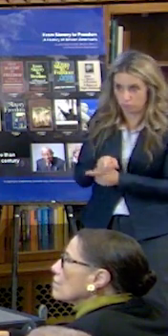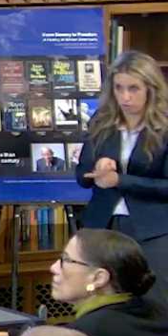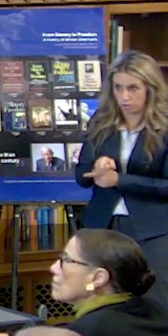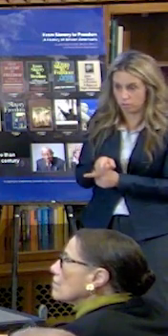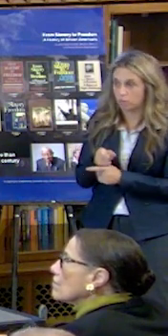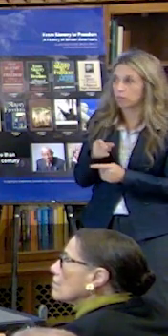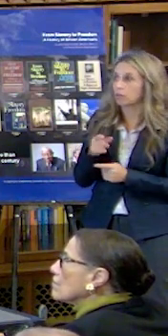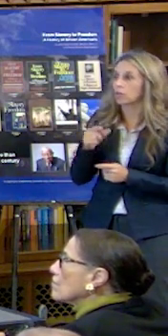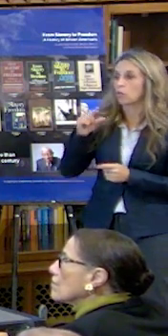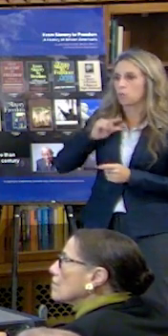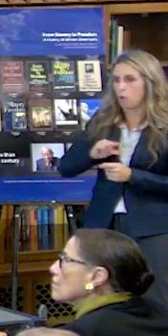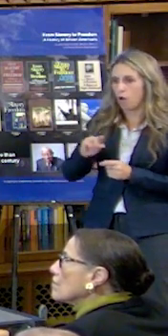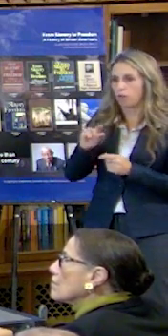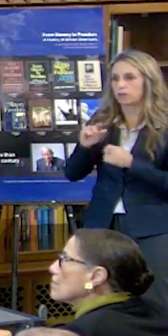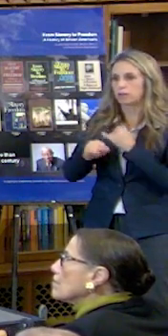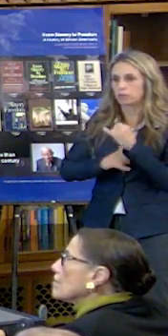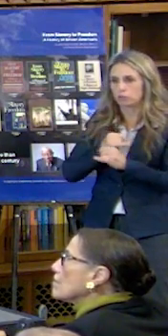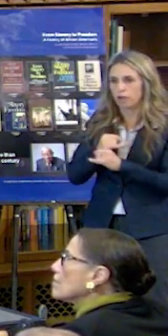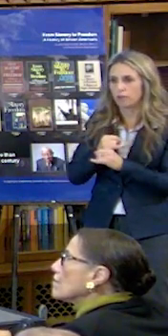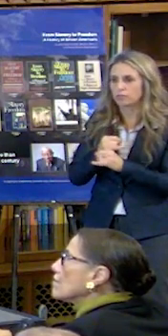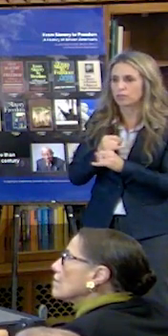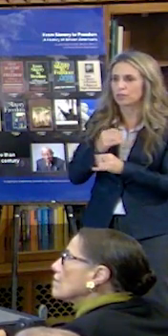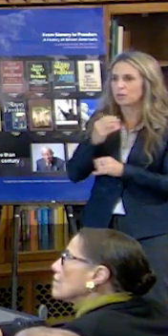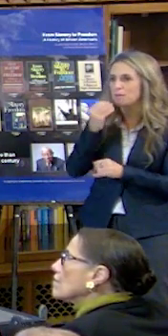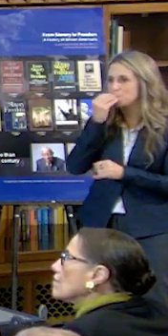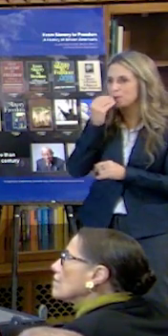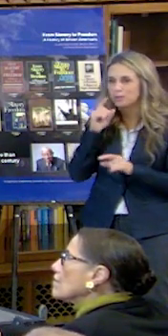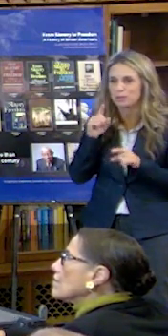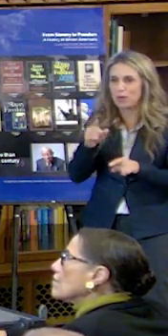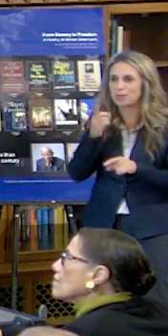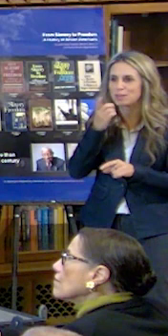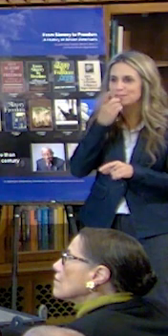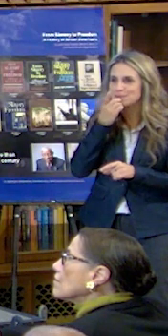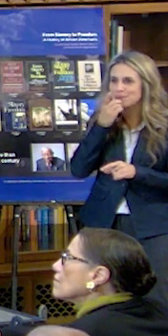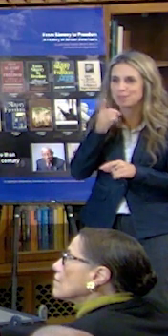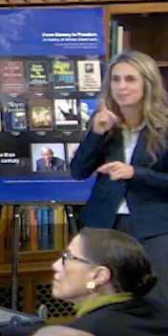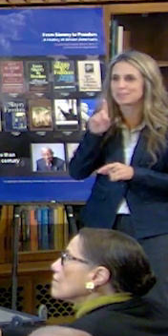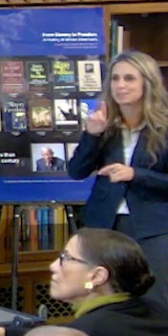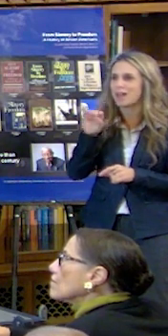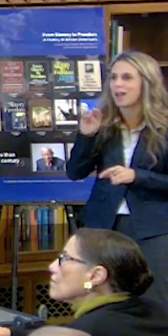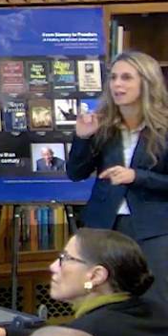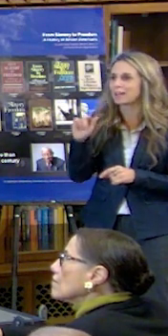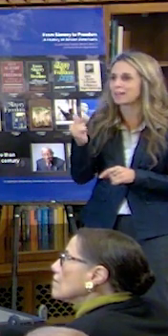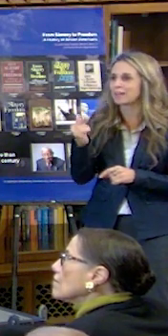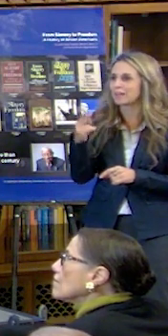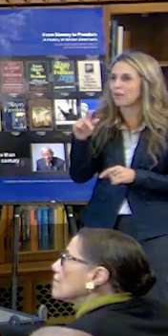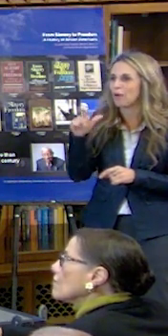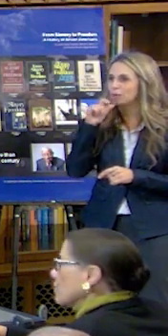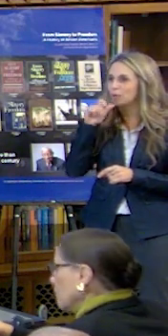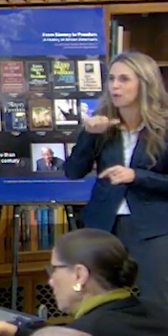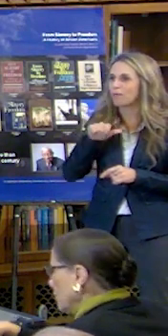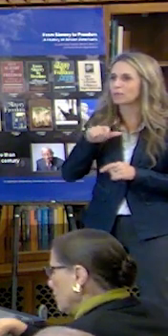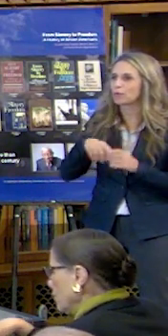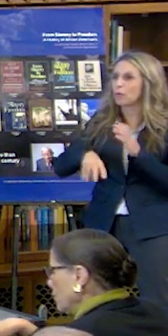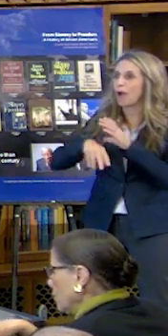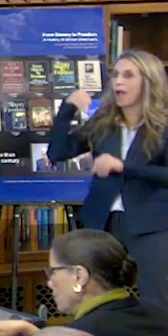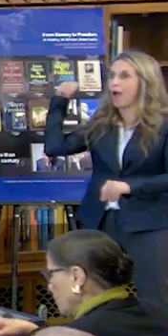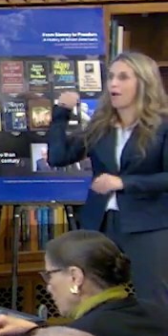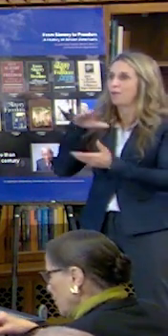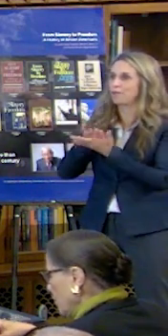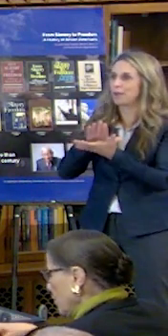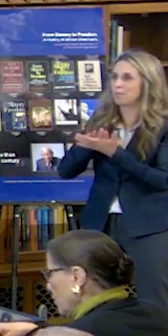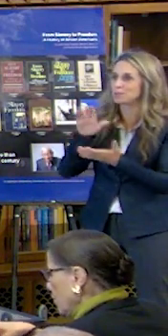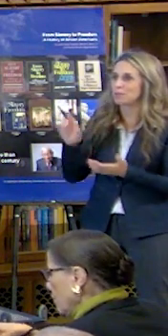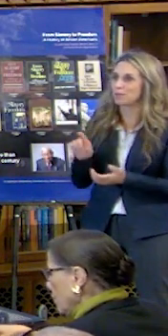you want a quality International meal you just go to the dining like you don't actually have to go to an Indian restaurant right in the